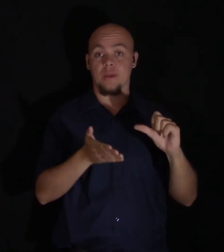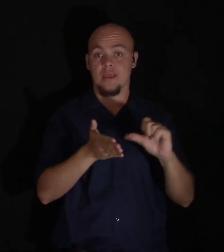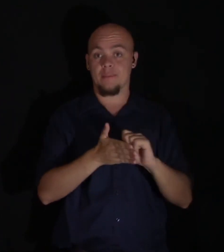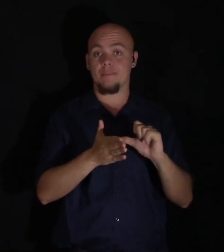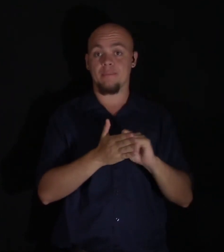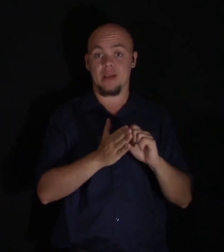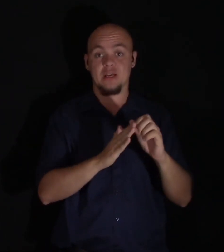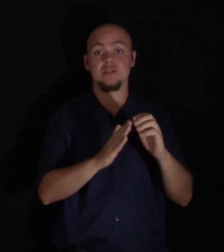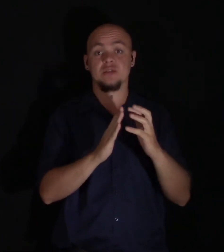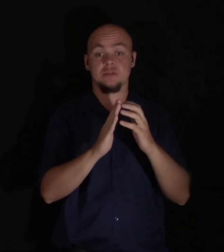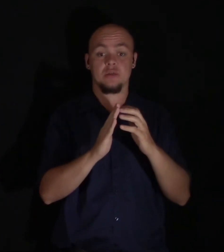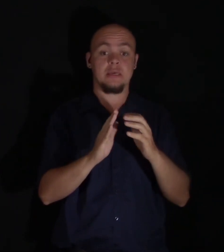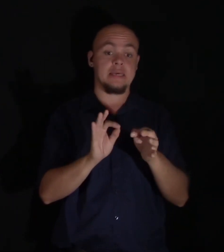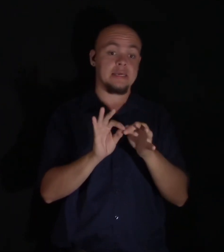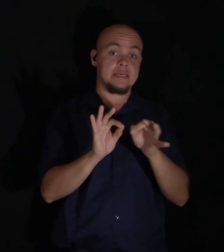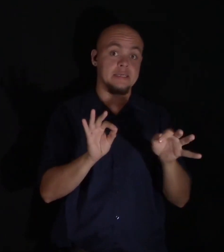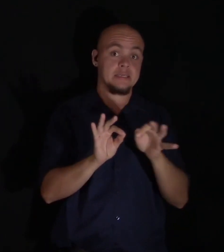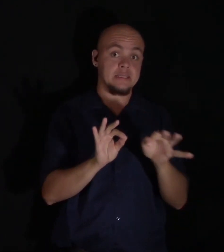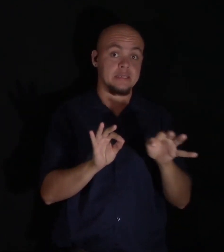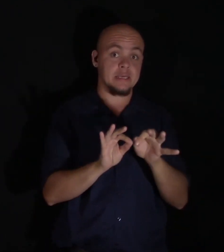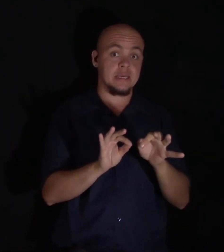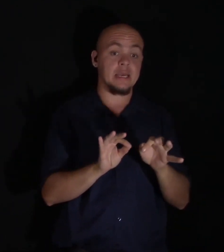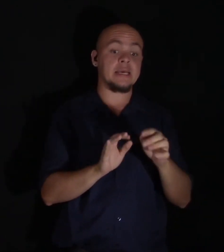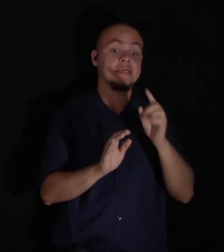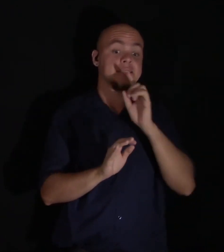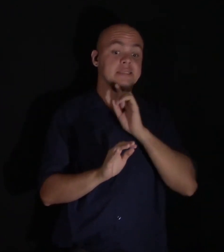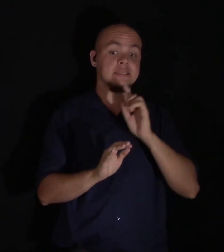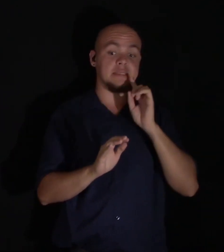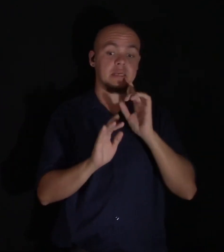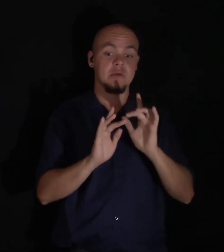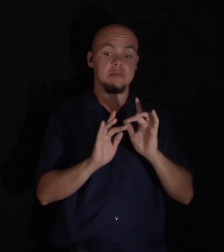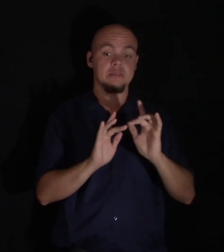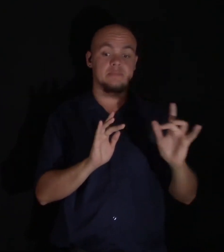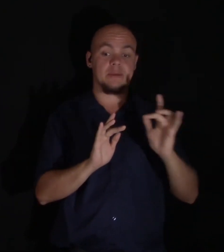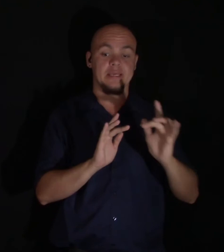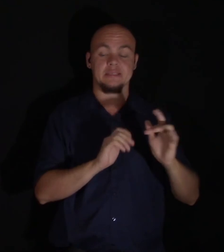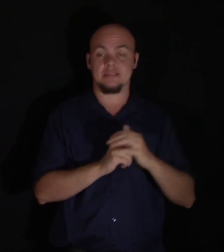pages, single space.